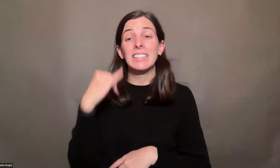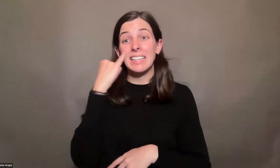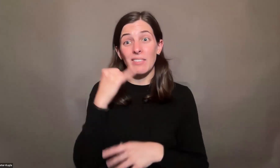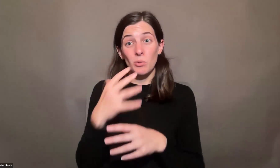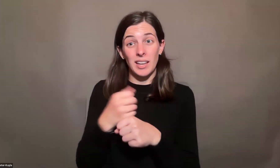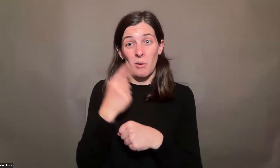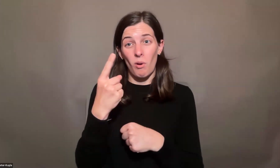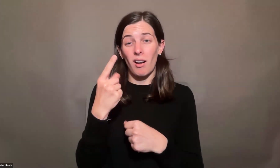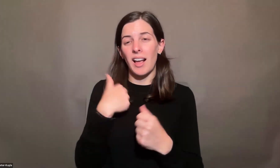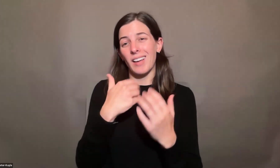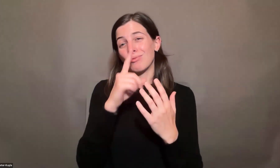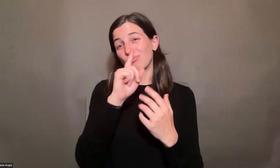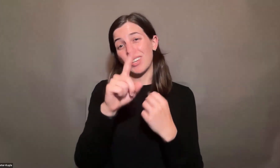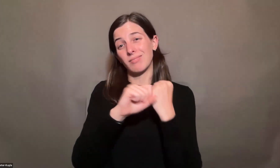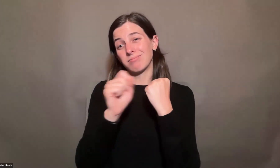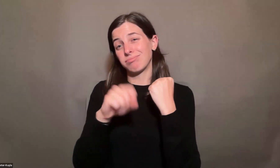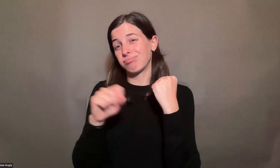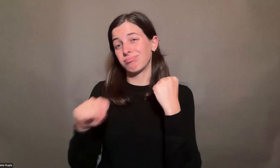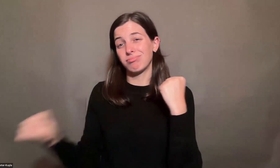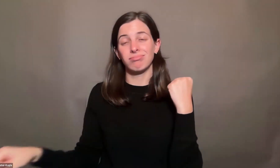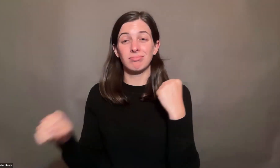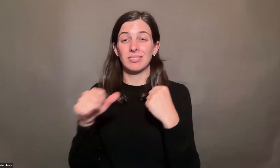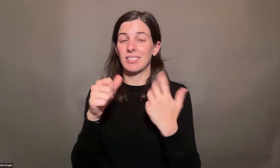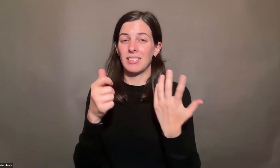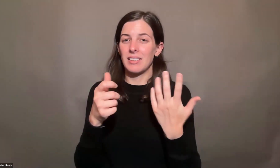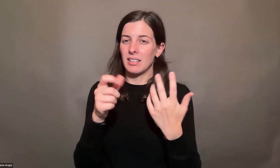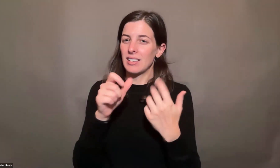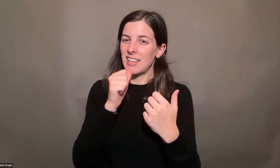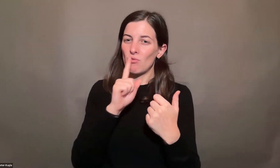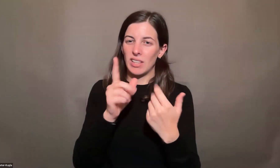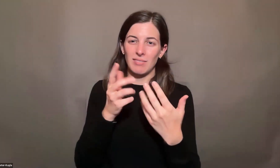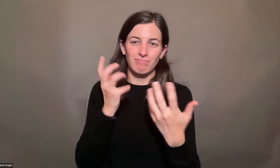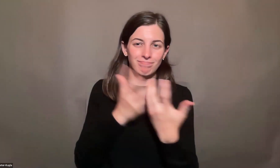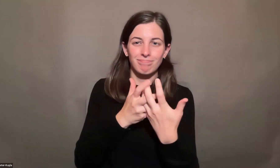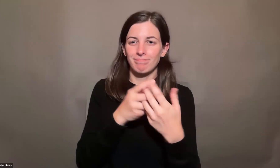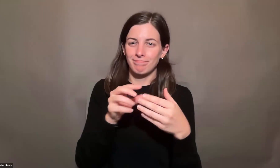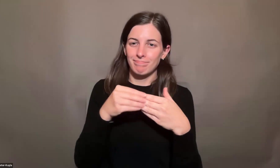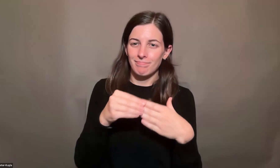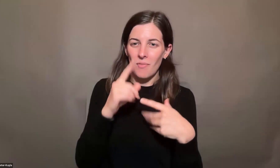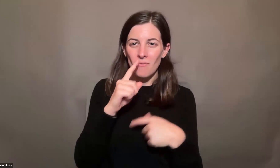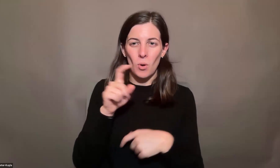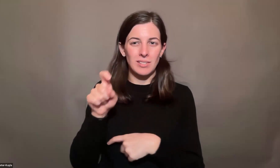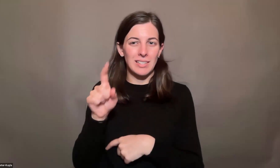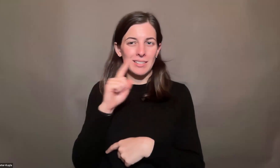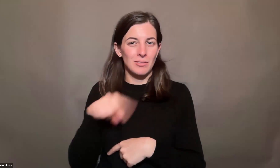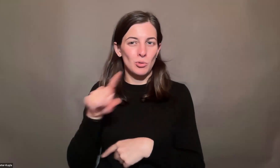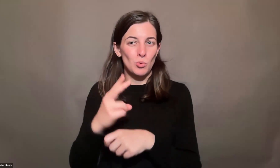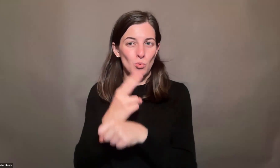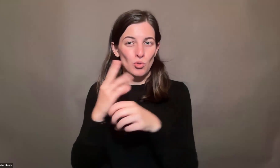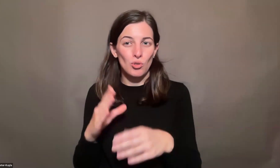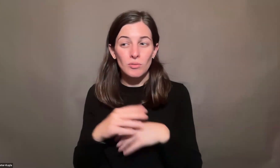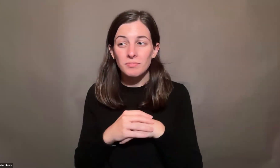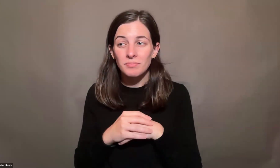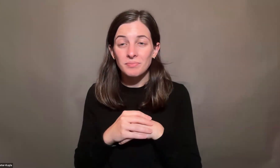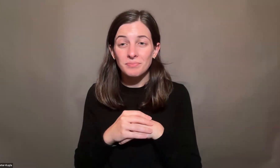just not very adaptable and flexible to meet user needs. Of course, on the contrast, if you're going to create something like a